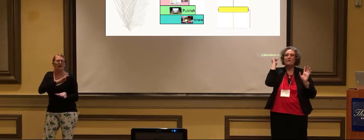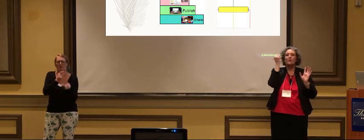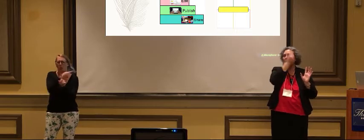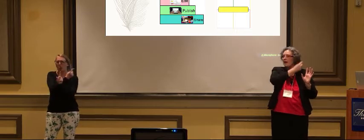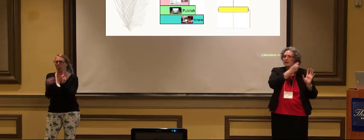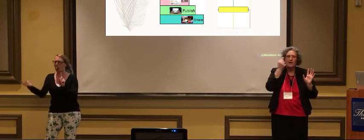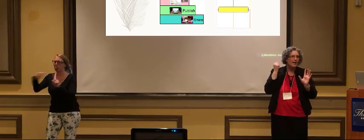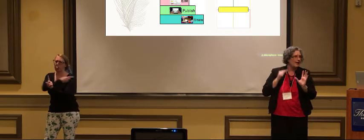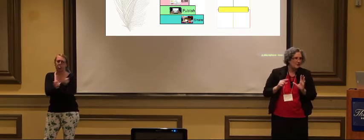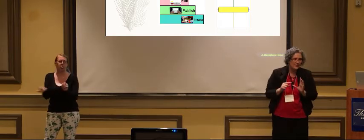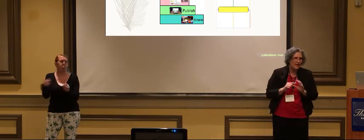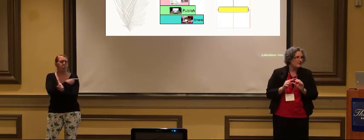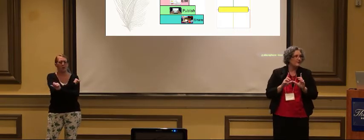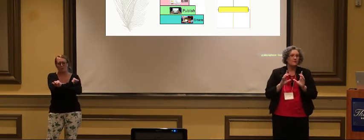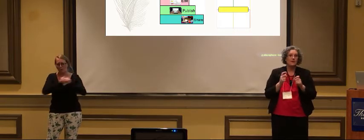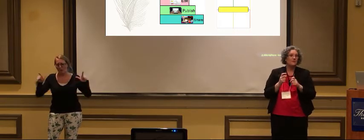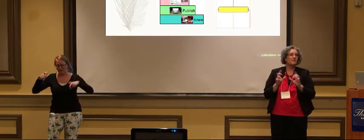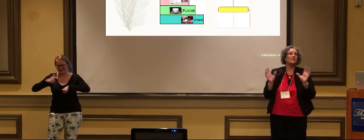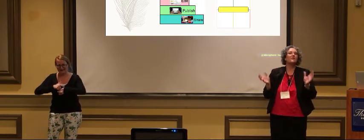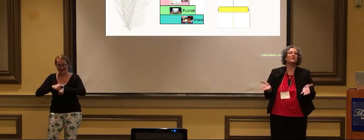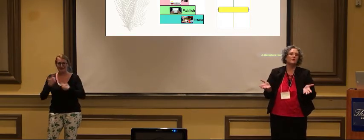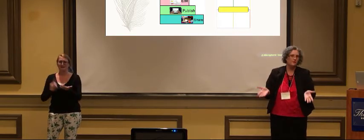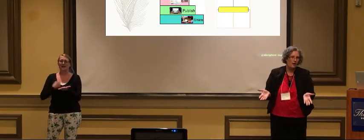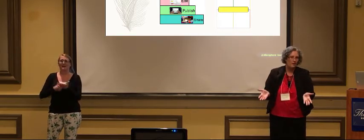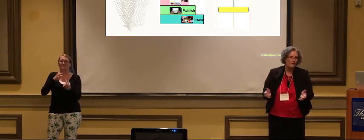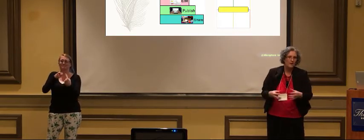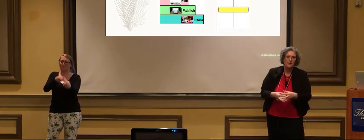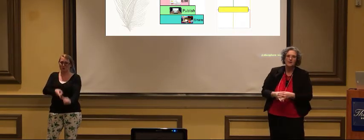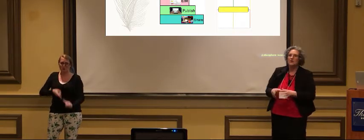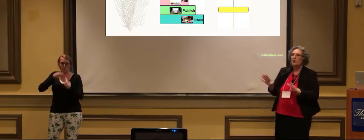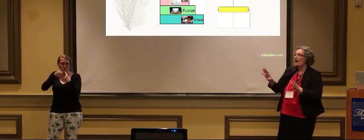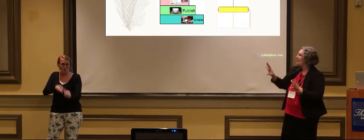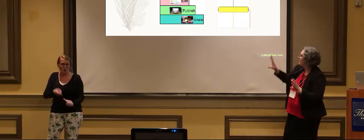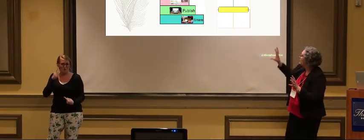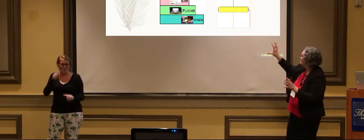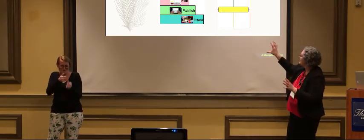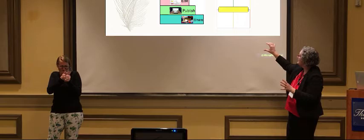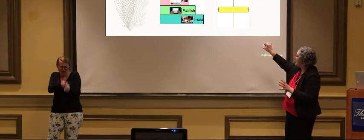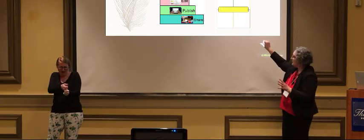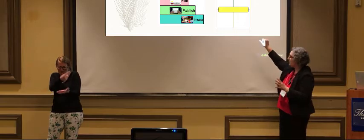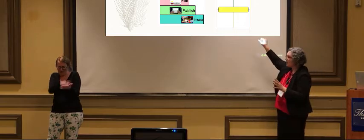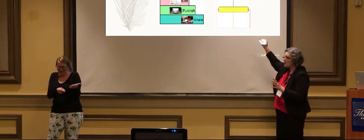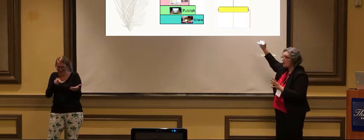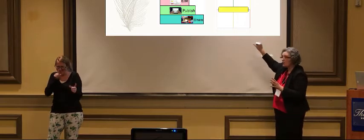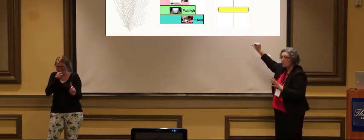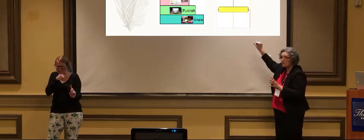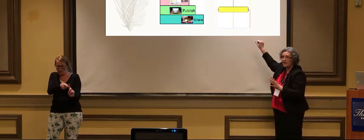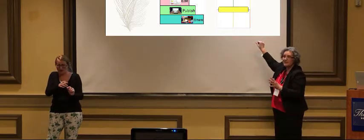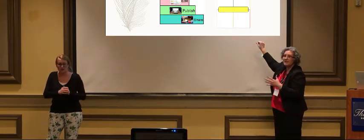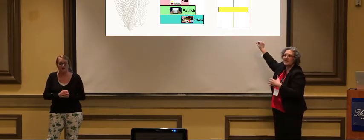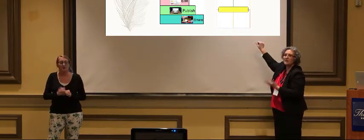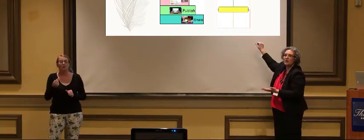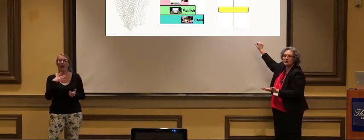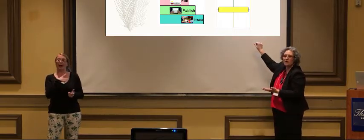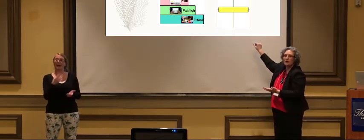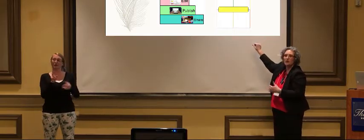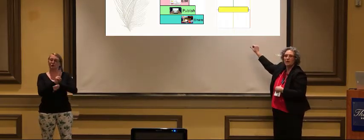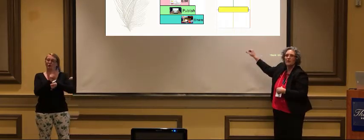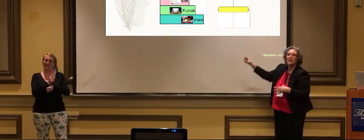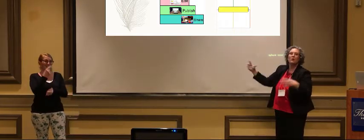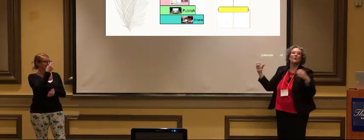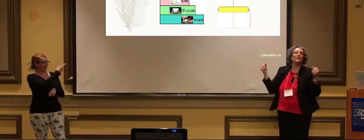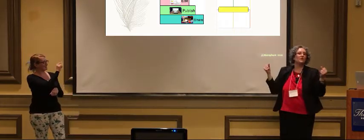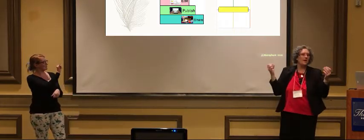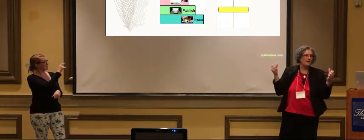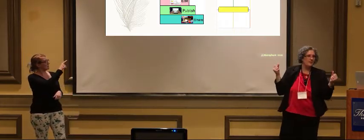it's everywhere at every time, and sometimes it's very difficult to follow. So I like using this as a placeholder, and it's especially